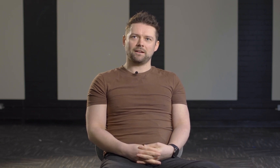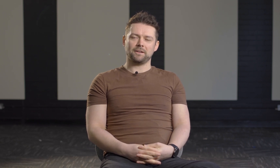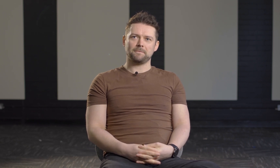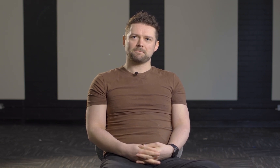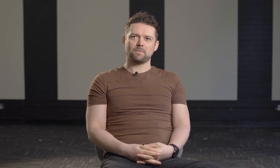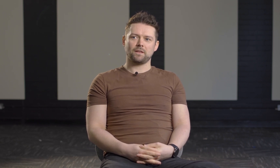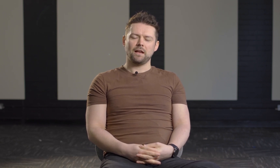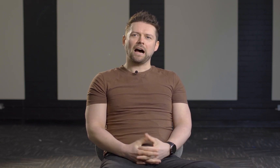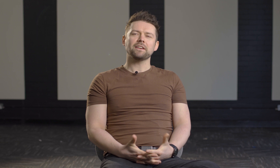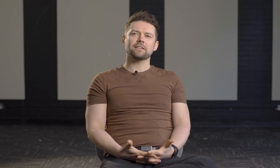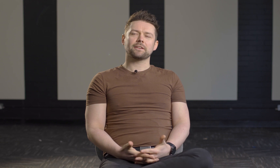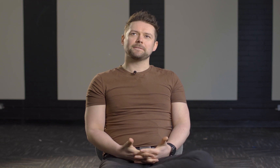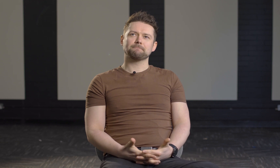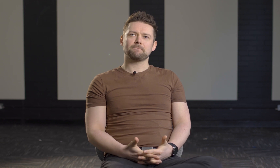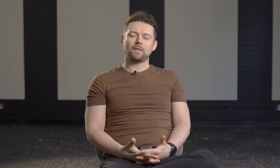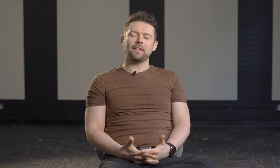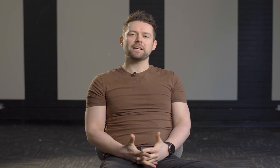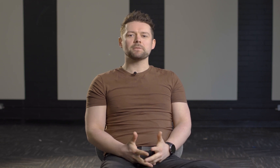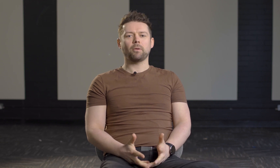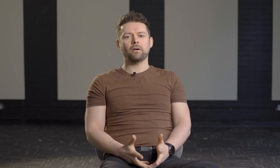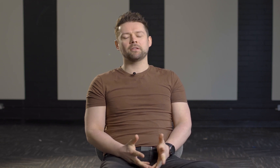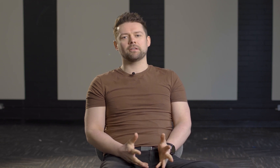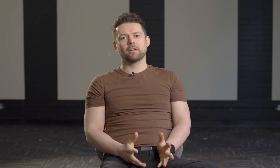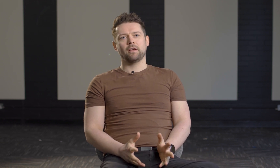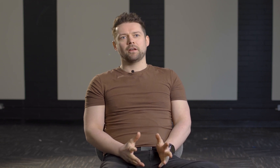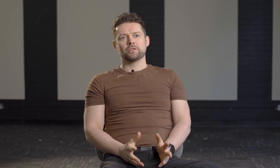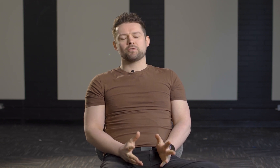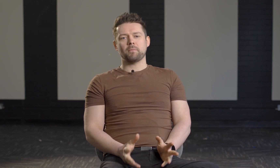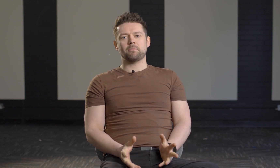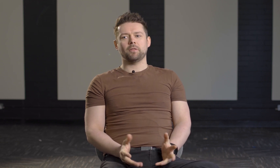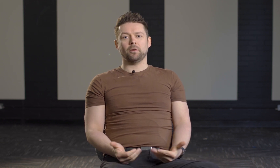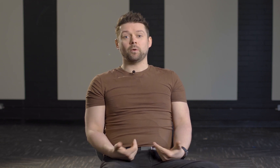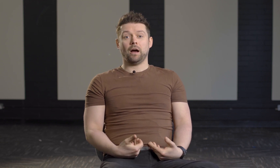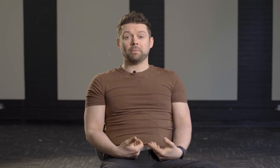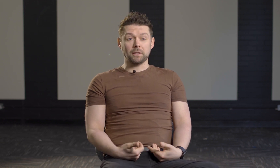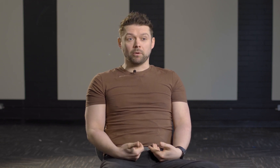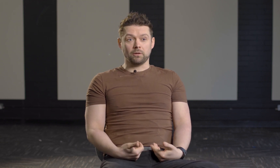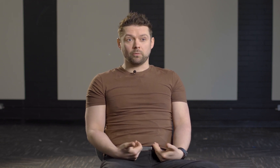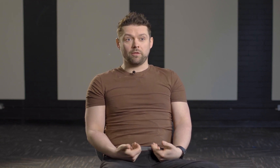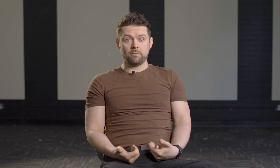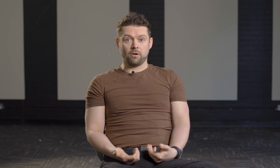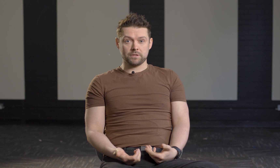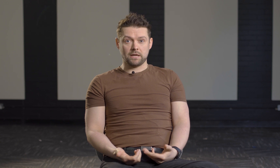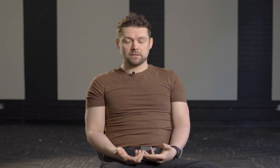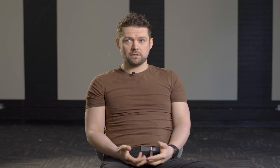are, I think it's important to remember that we are people within a process.